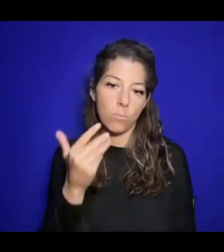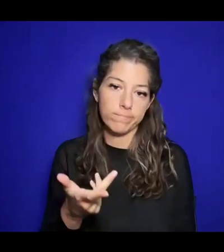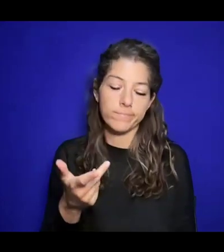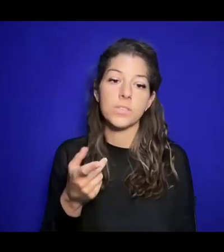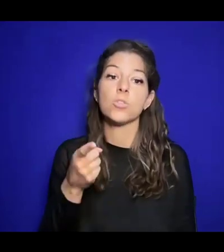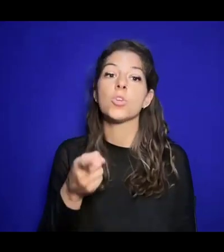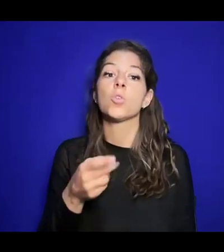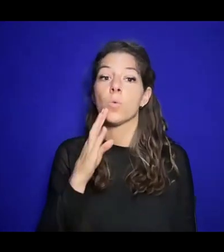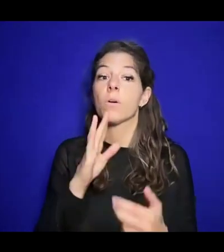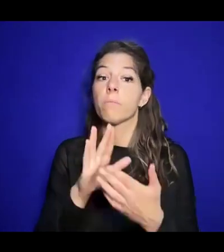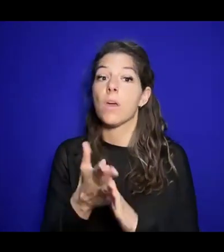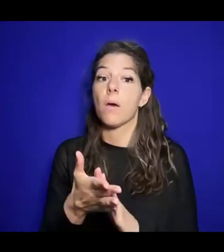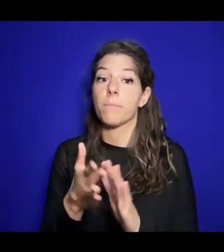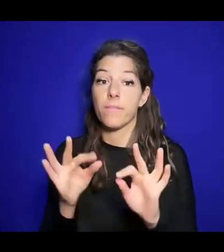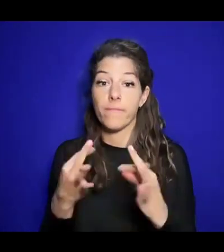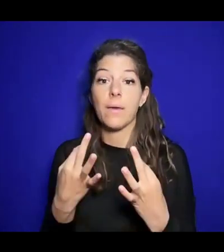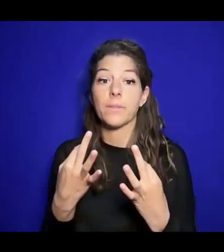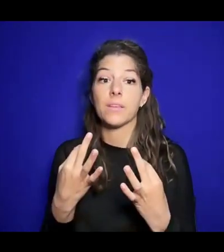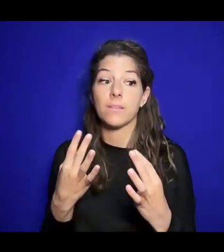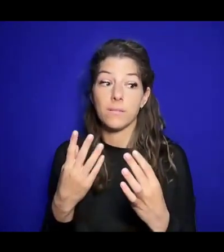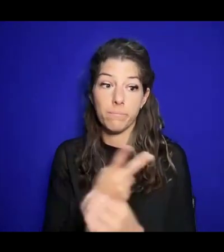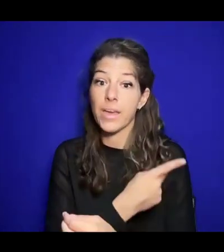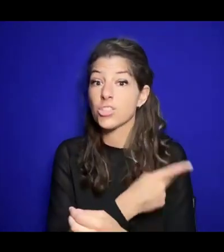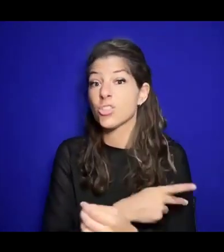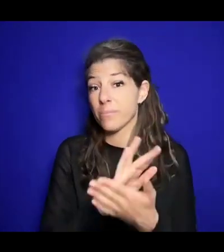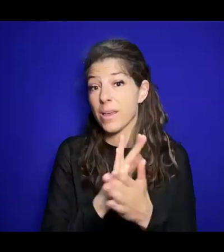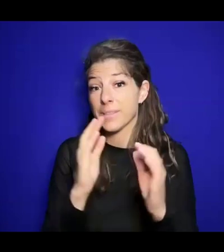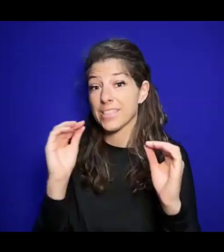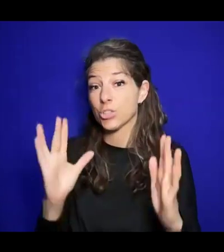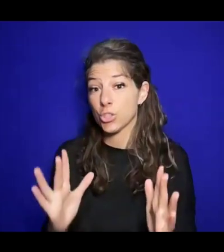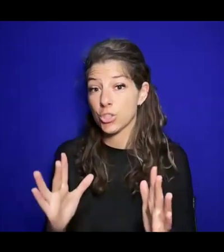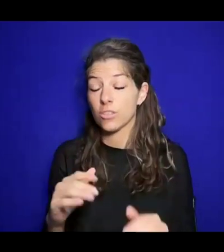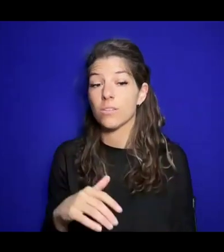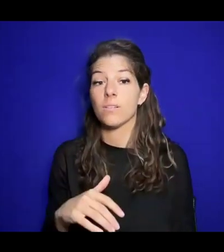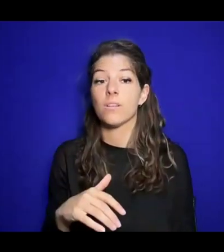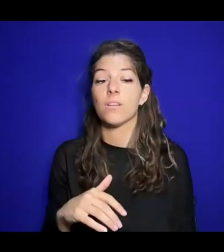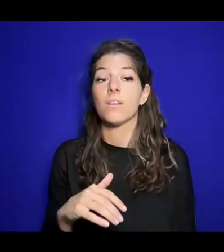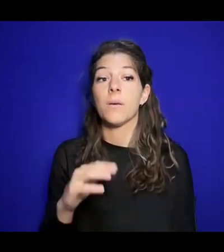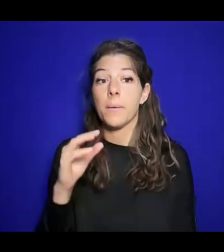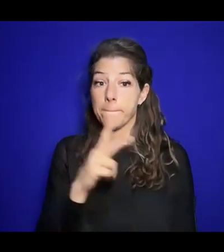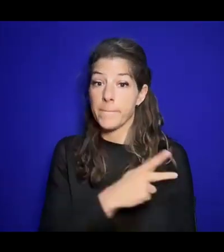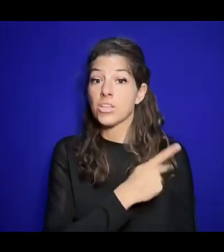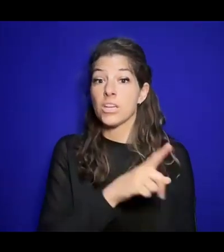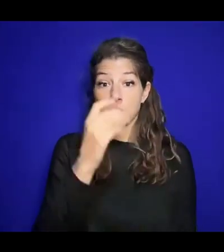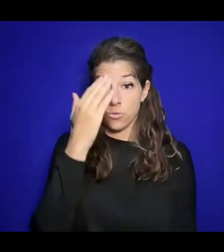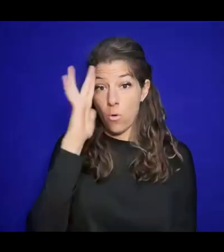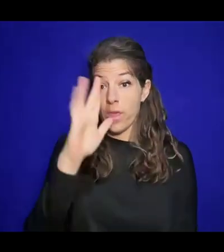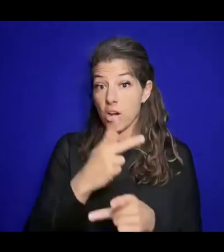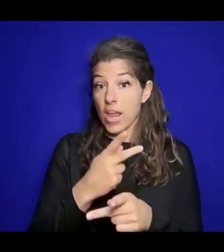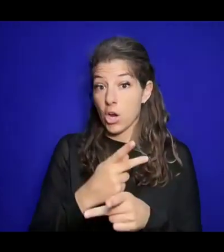you become the family, the patient becomes the educator. The patient needs to know what their care